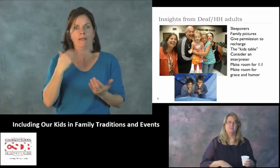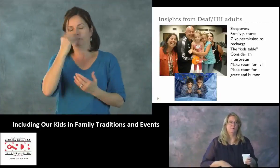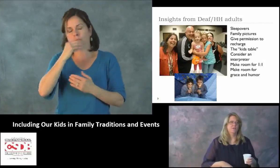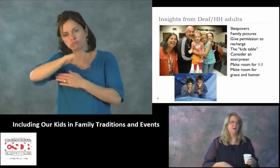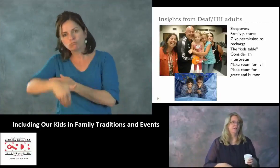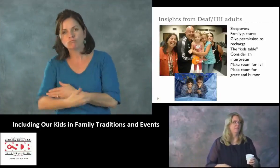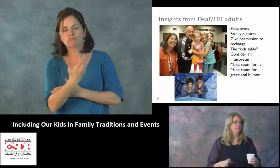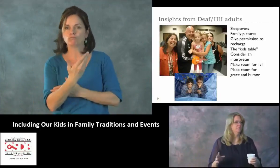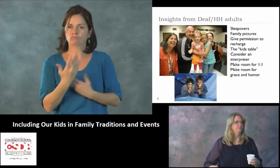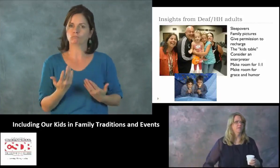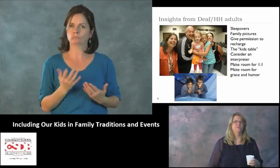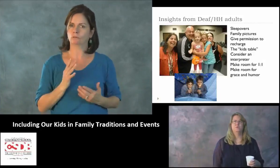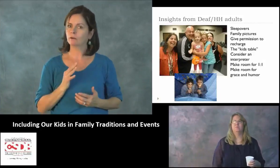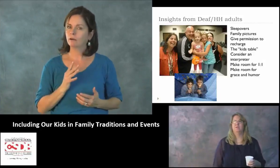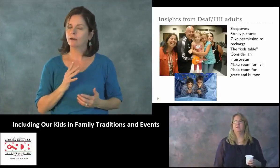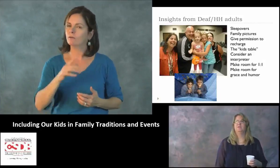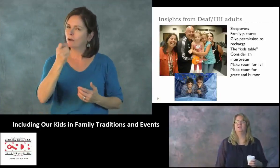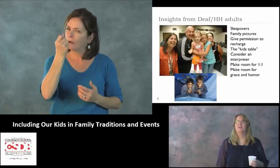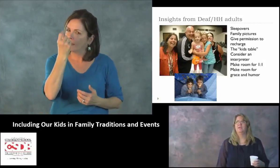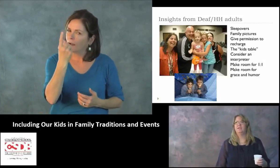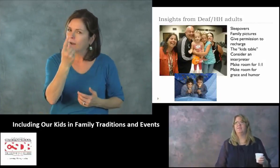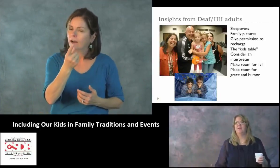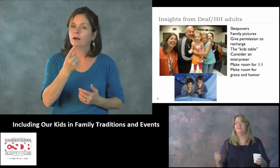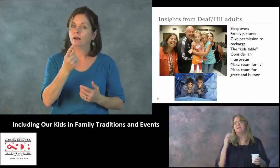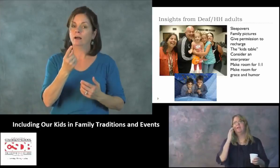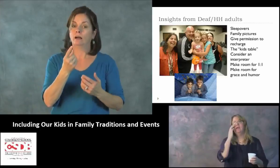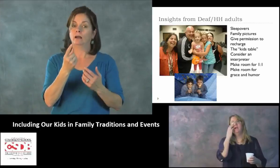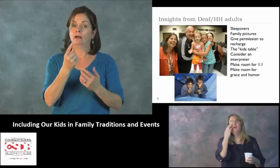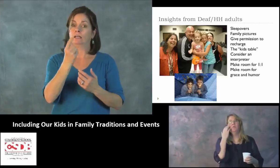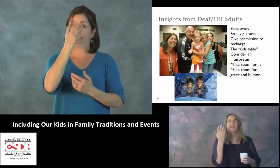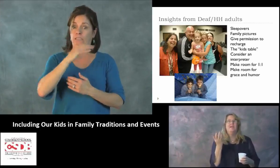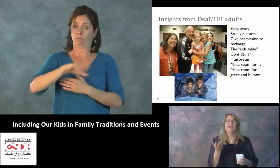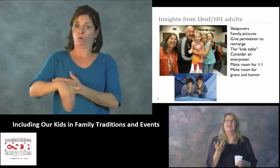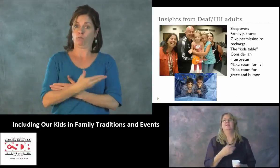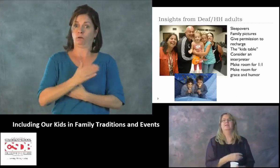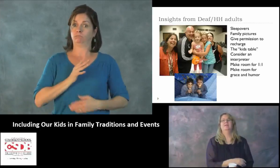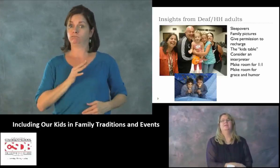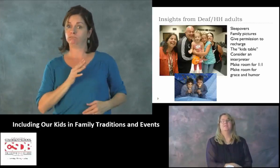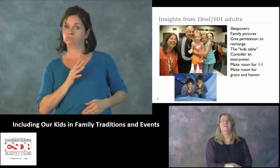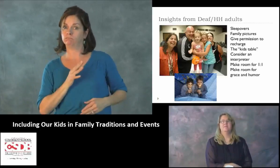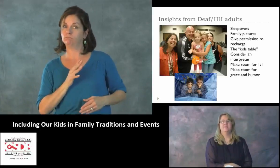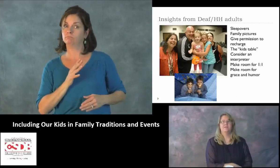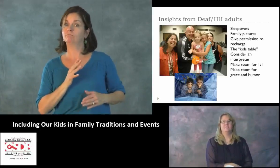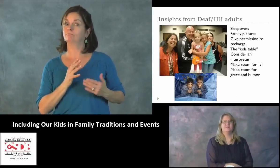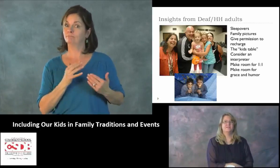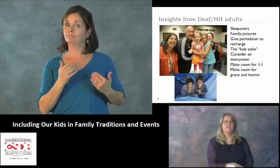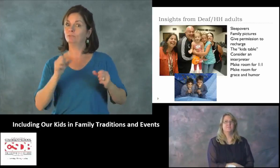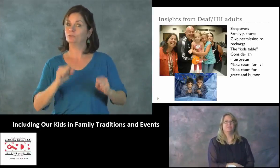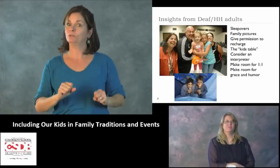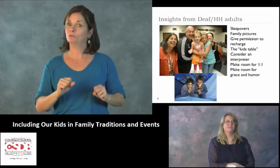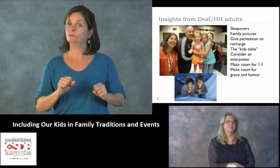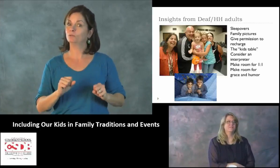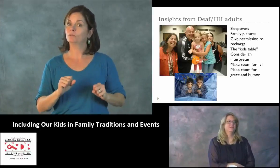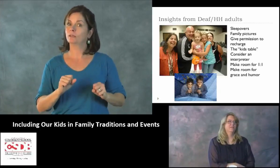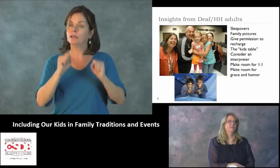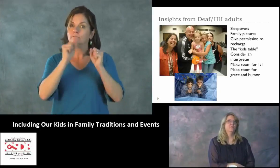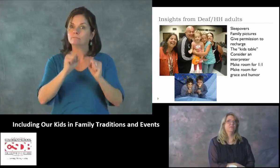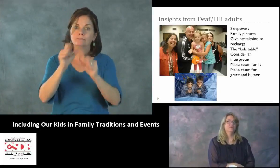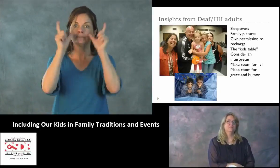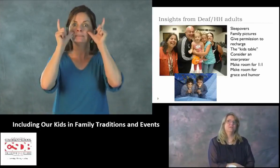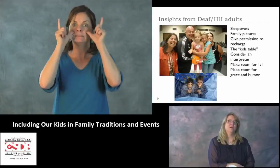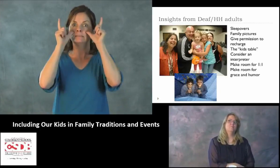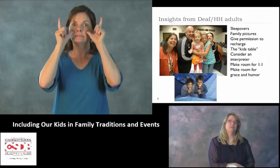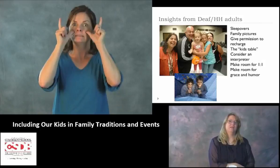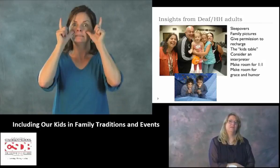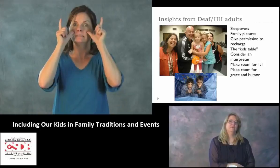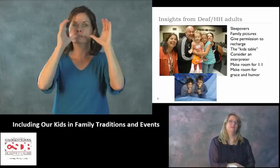the kids one night and they do a big kid event. Well, again, the big thing about sleepovers is you get